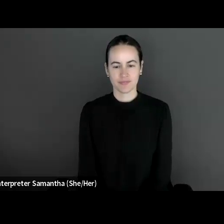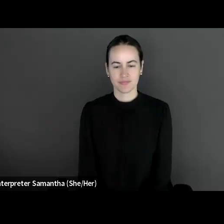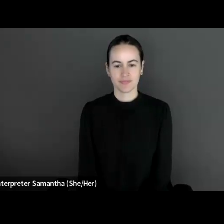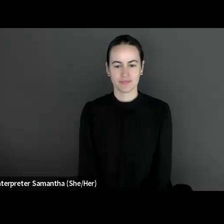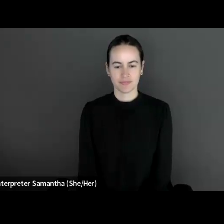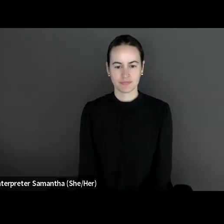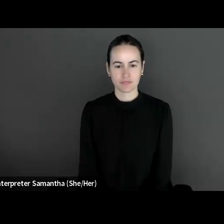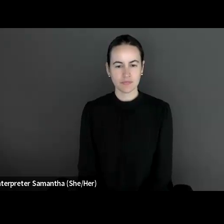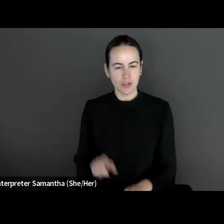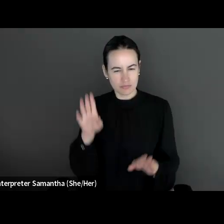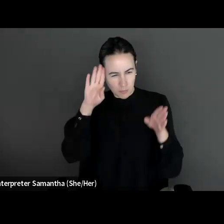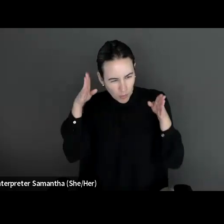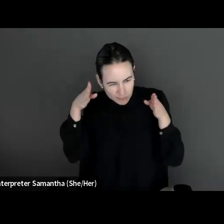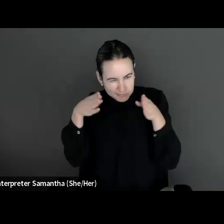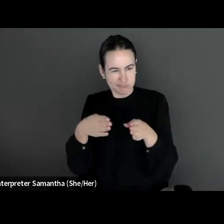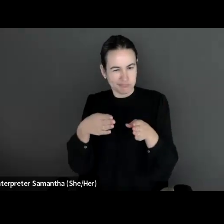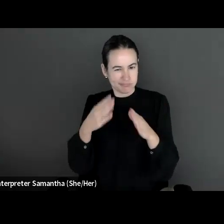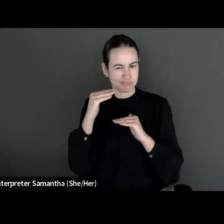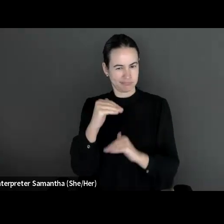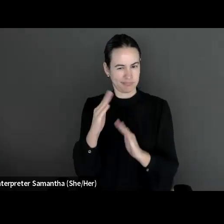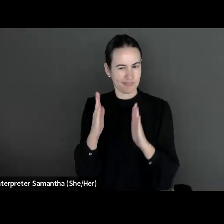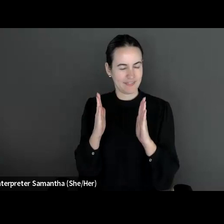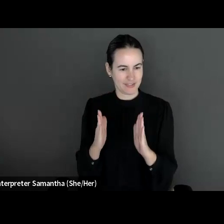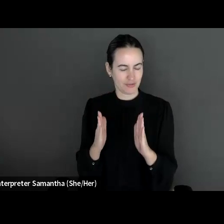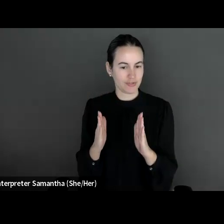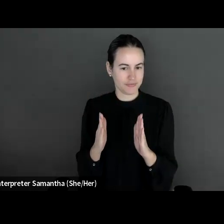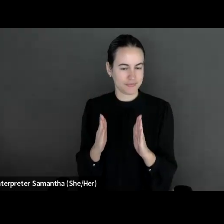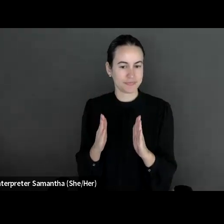So this narrow notion of speaking proficiency